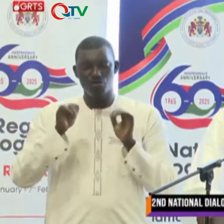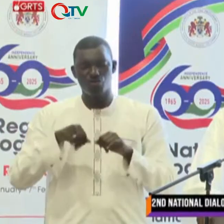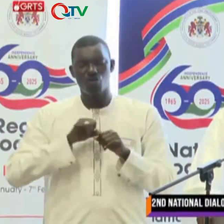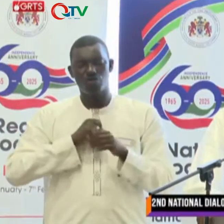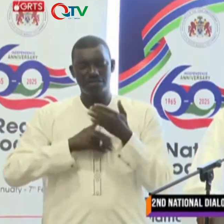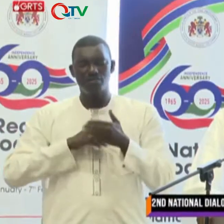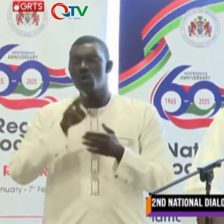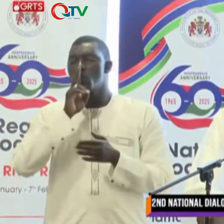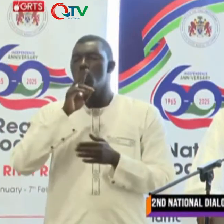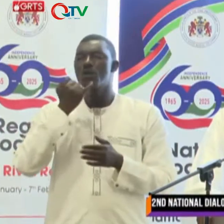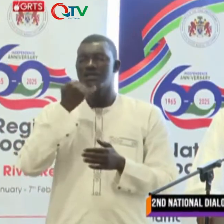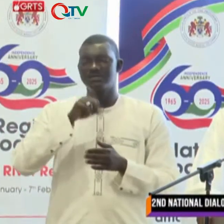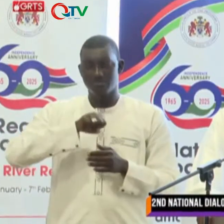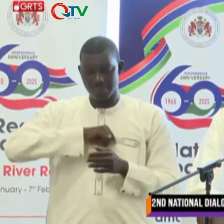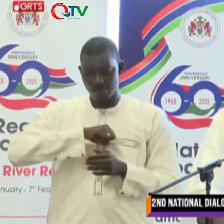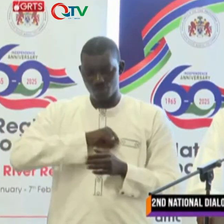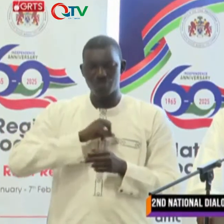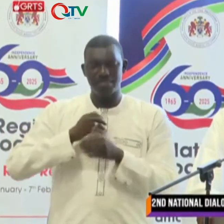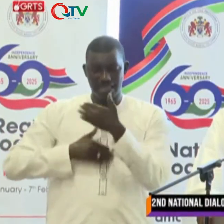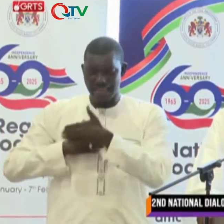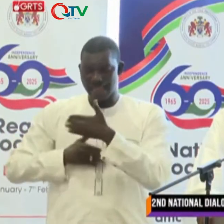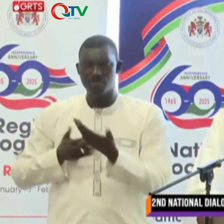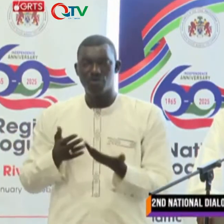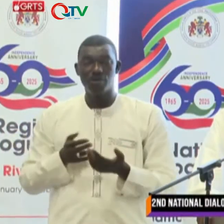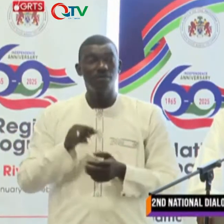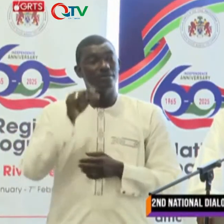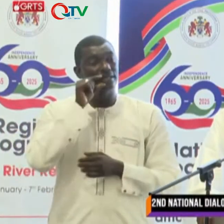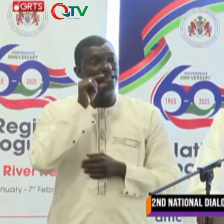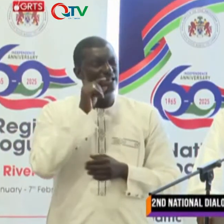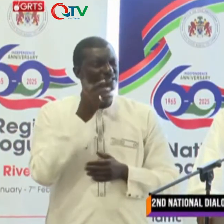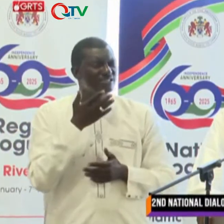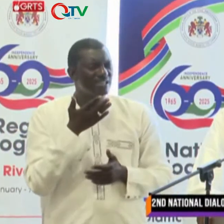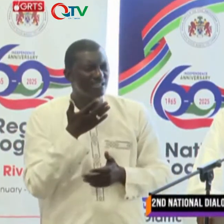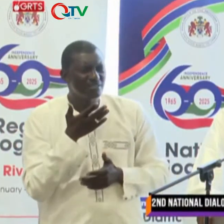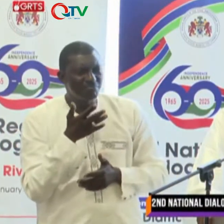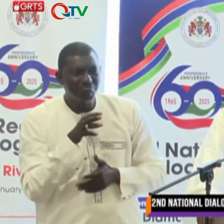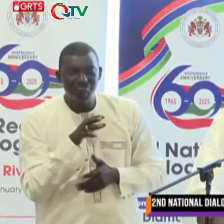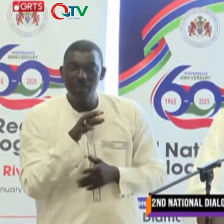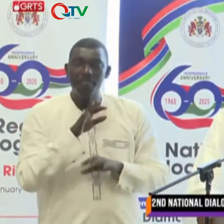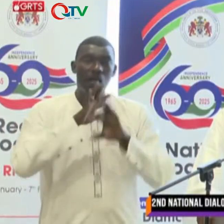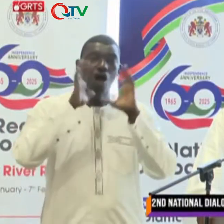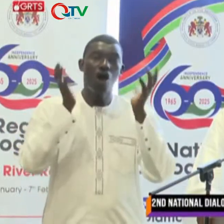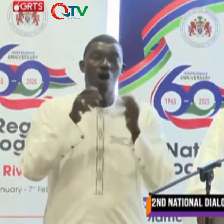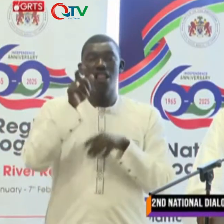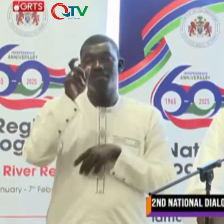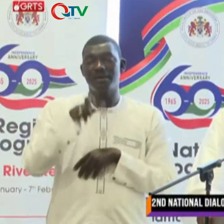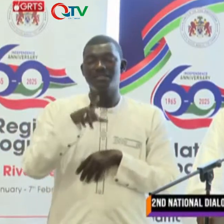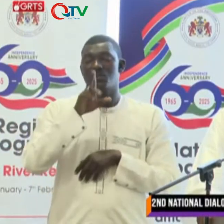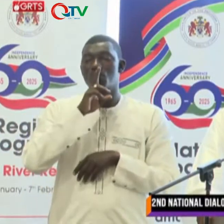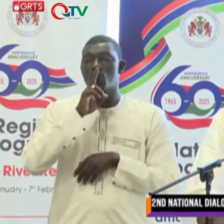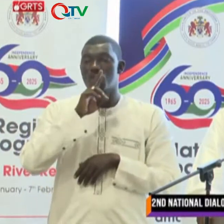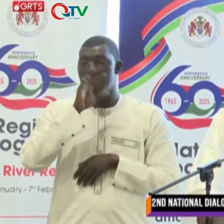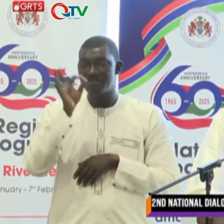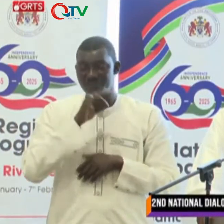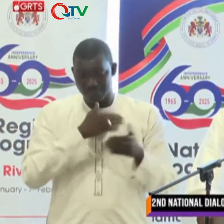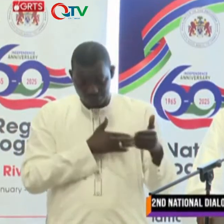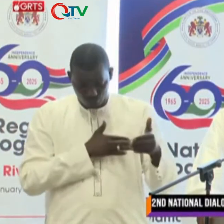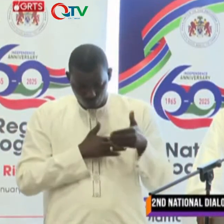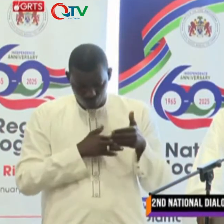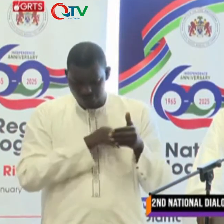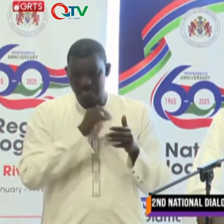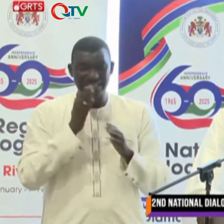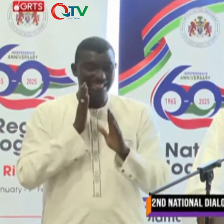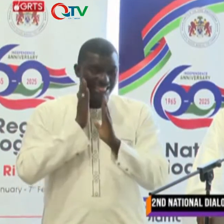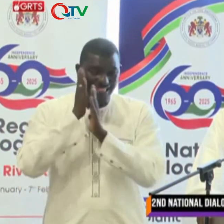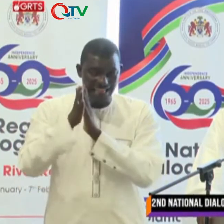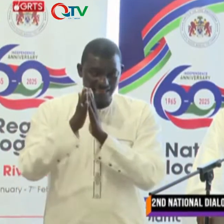is my neighbor? He asks. The answer seems to be all persons who are so closely and directly affected by